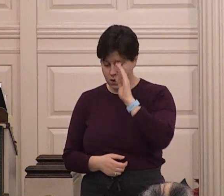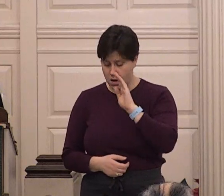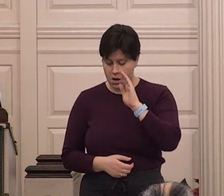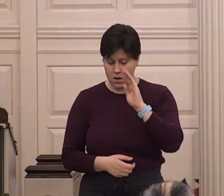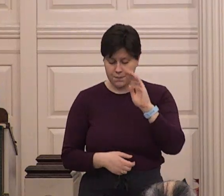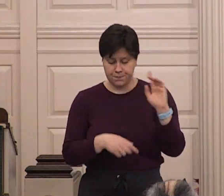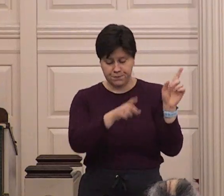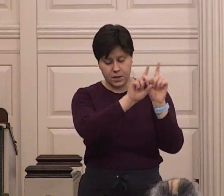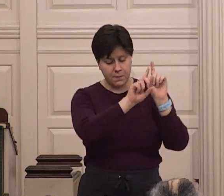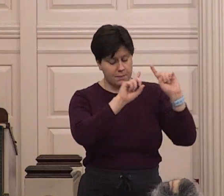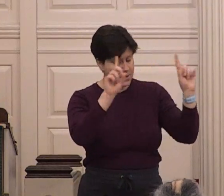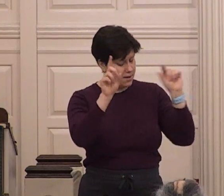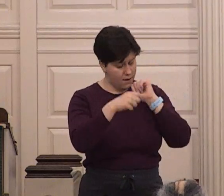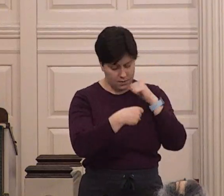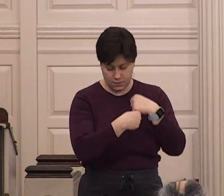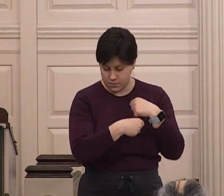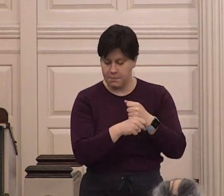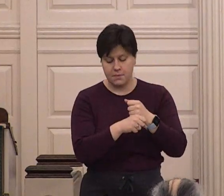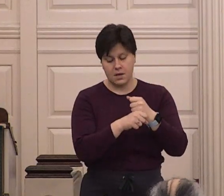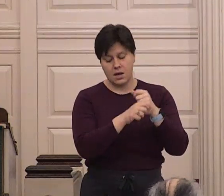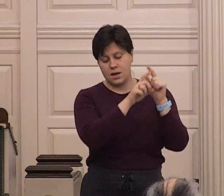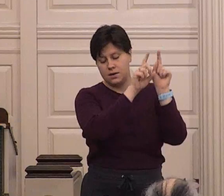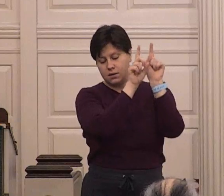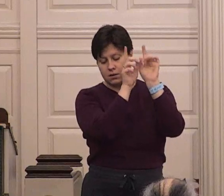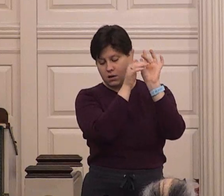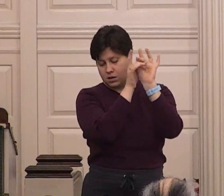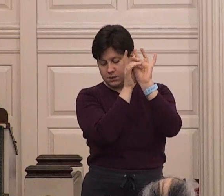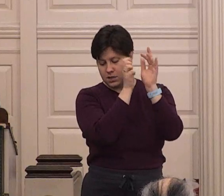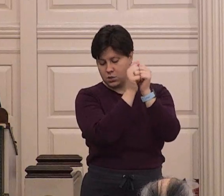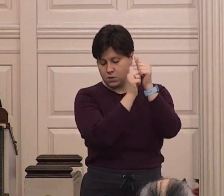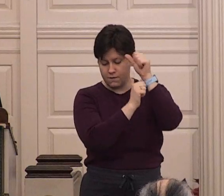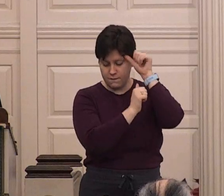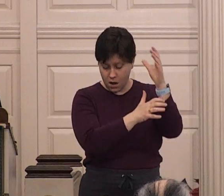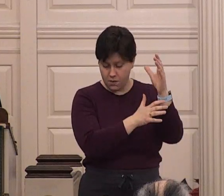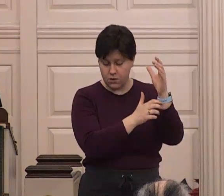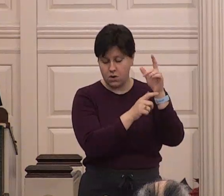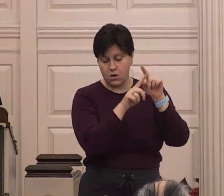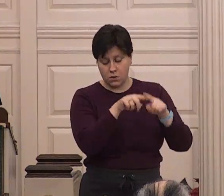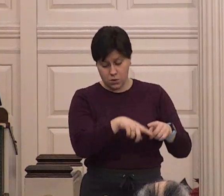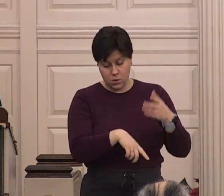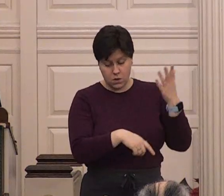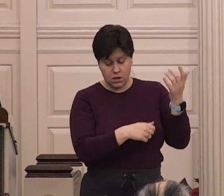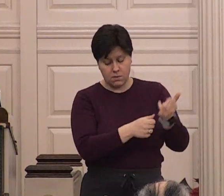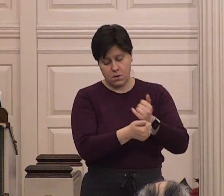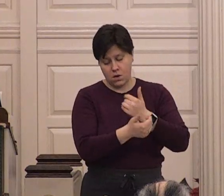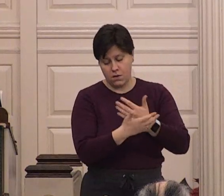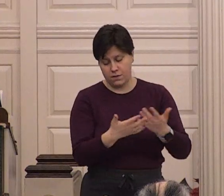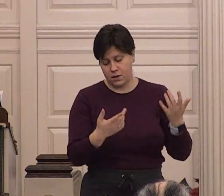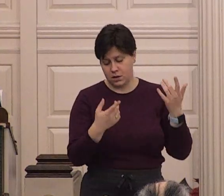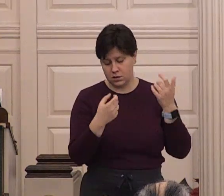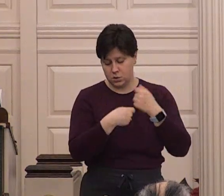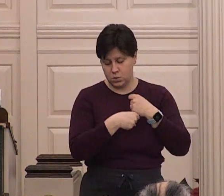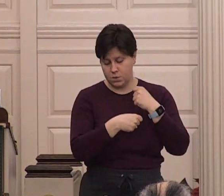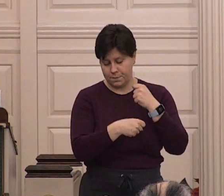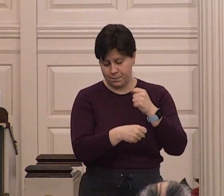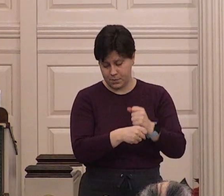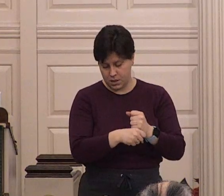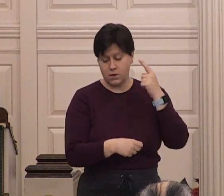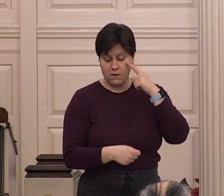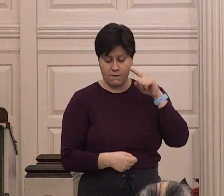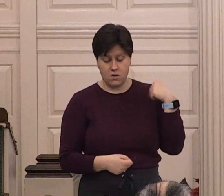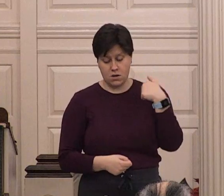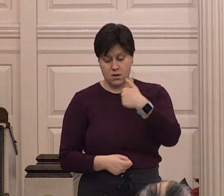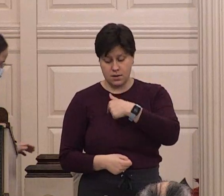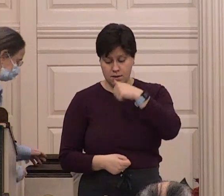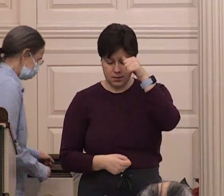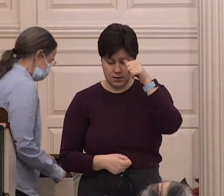true God, begotten, not made, consubstantial with the Father. Through him all things were made. For